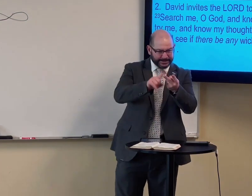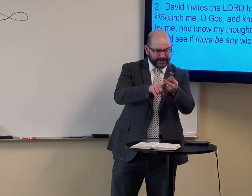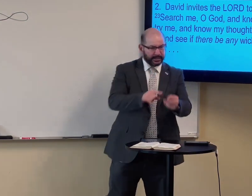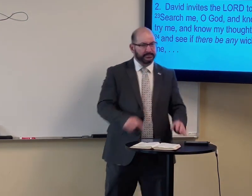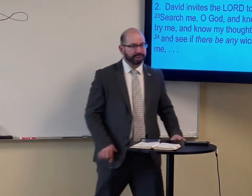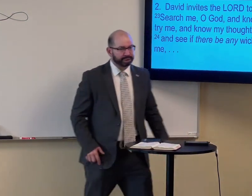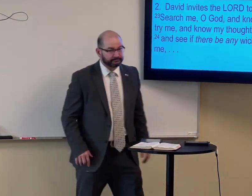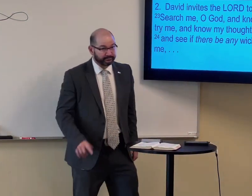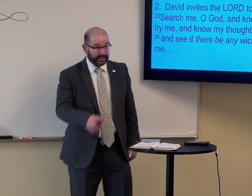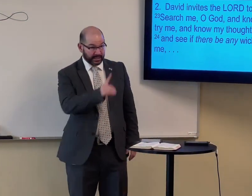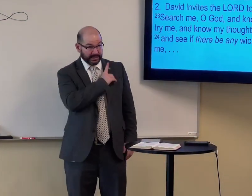Second,